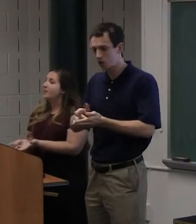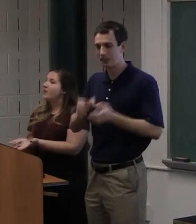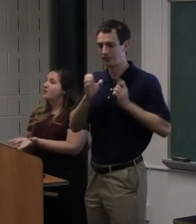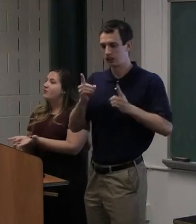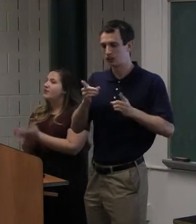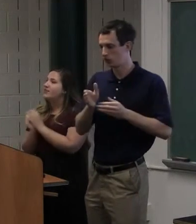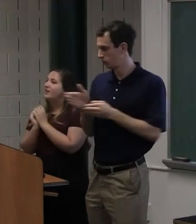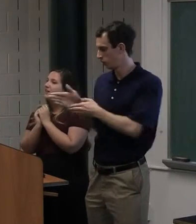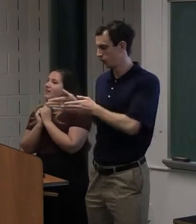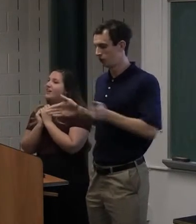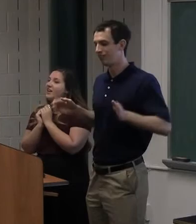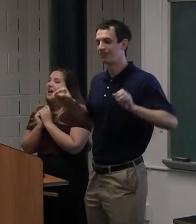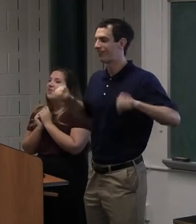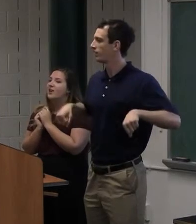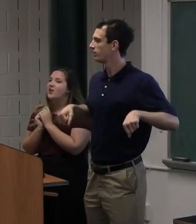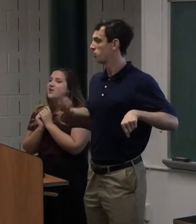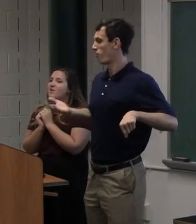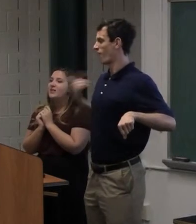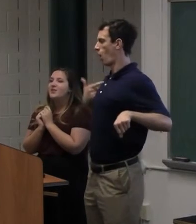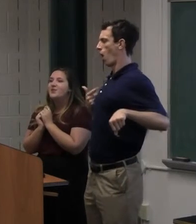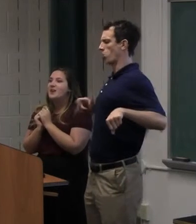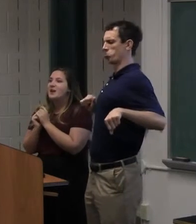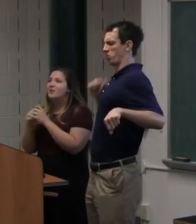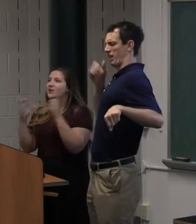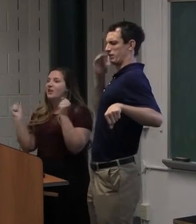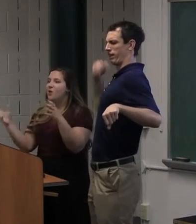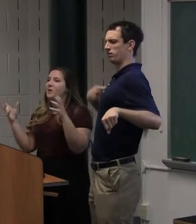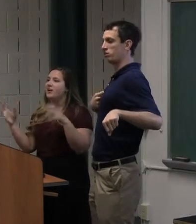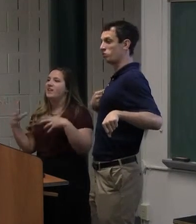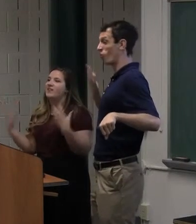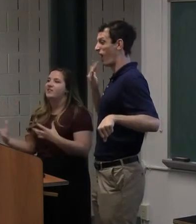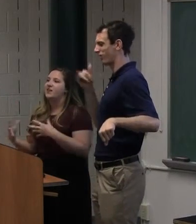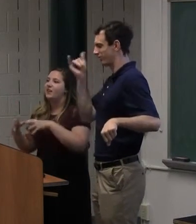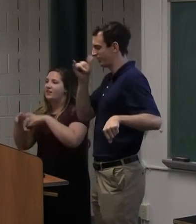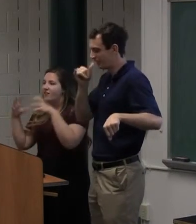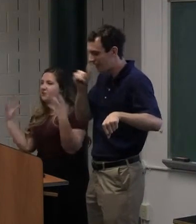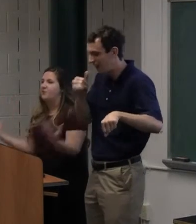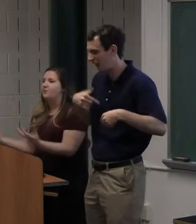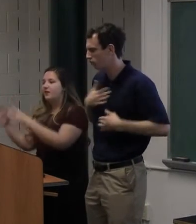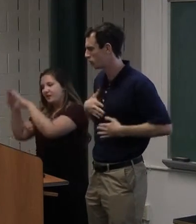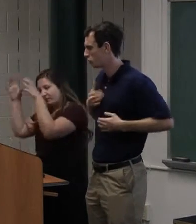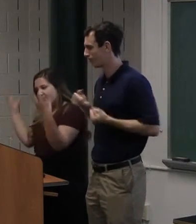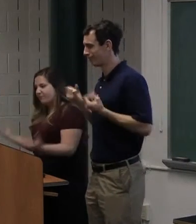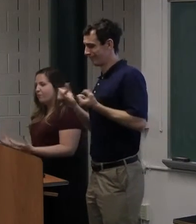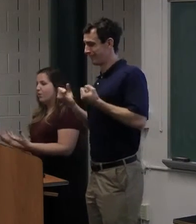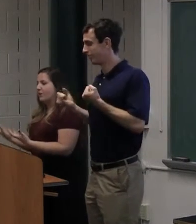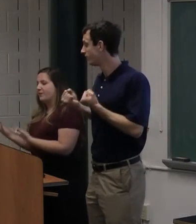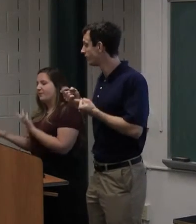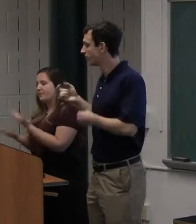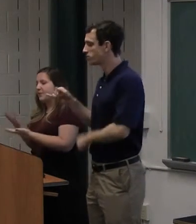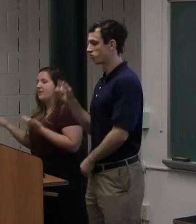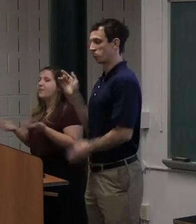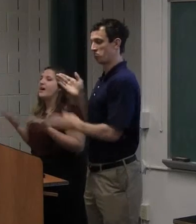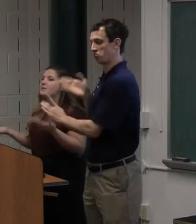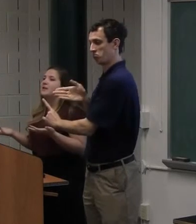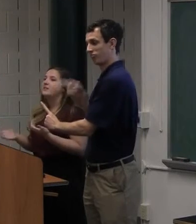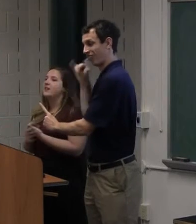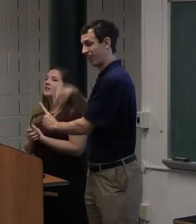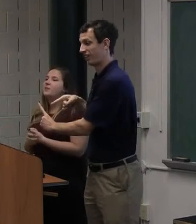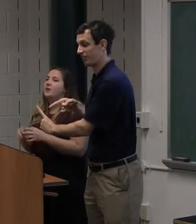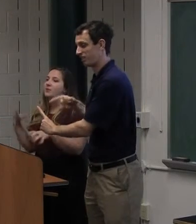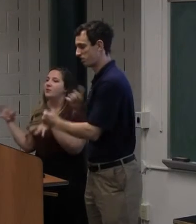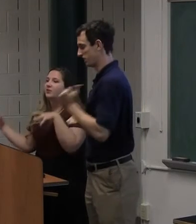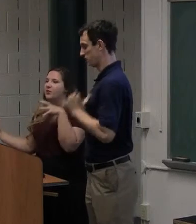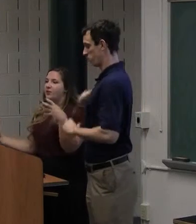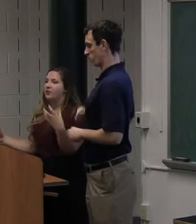for myself necessarily. I thought, no, I'm really goofy and I'm really open and I love science and I love the more playful aspects